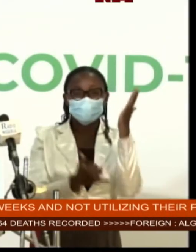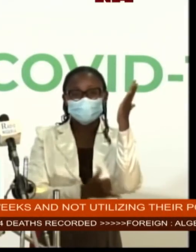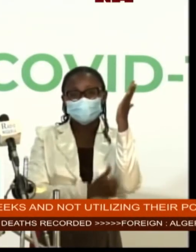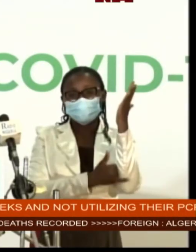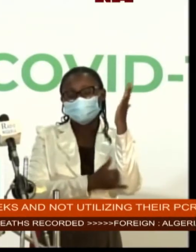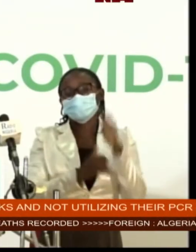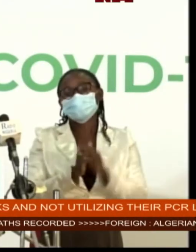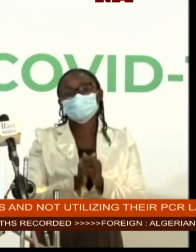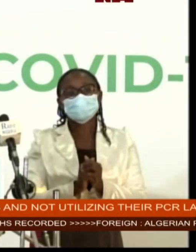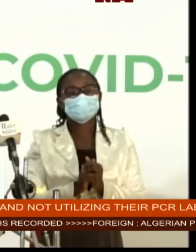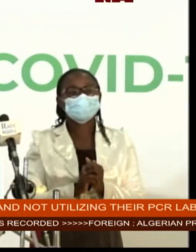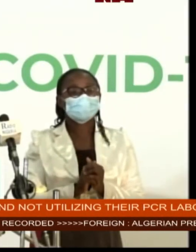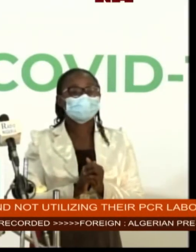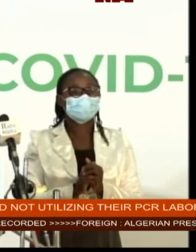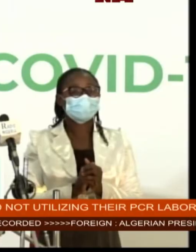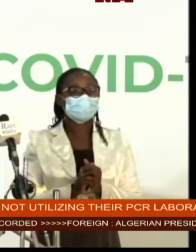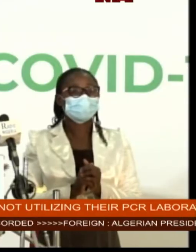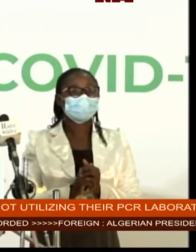country.